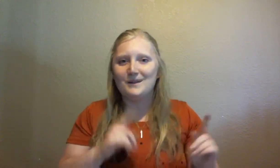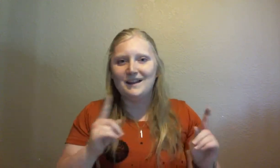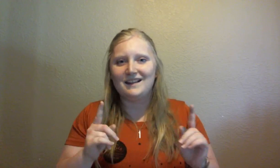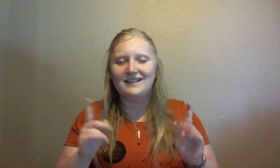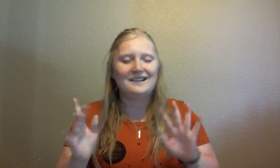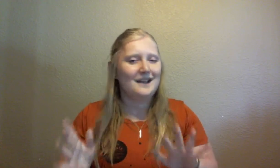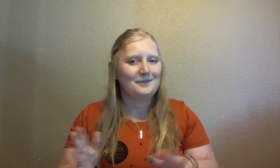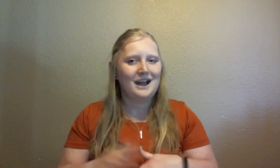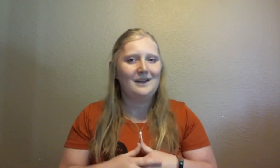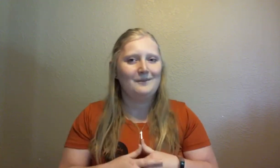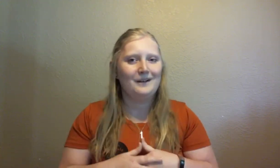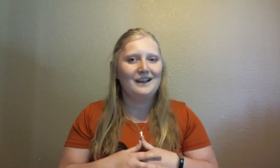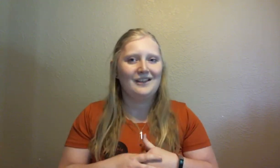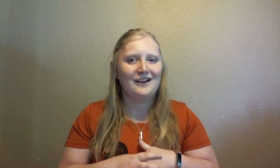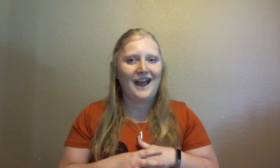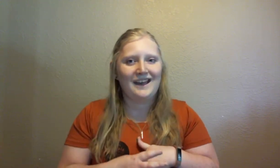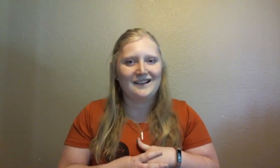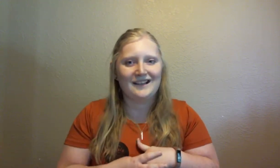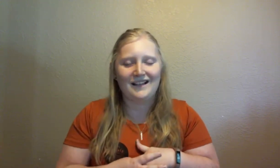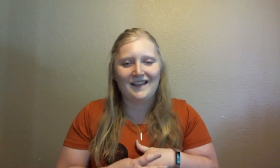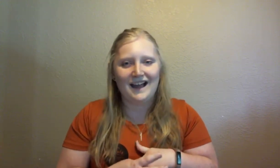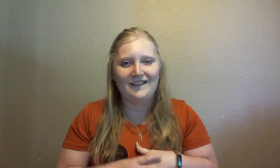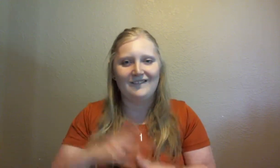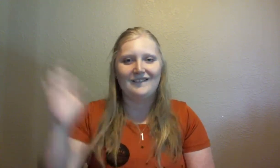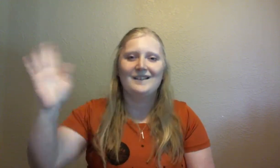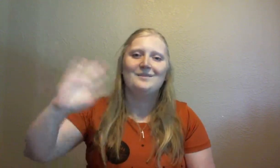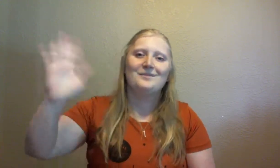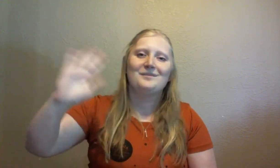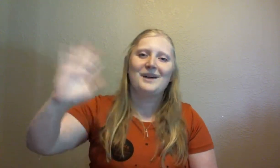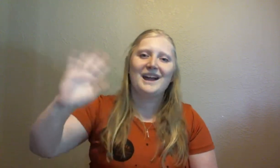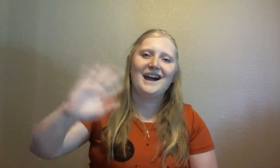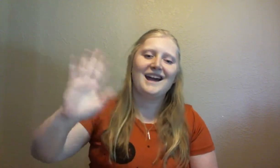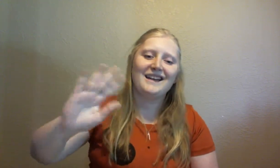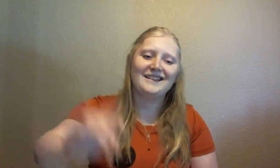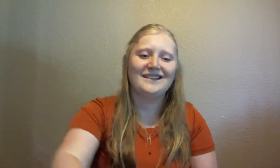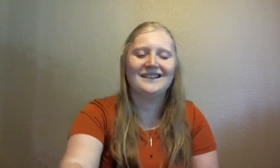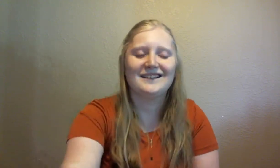next week, same time, for another ASL Live. Bye guys!